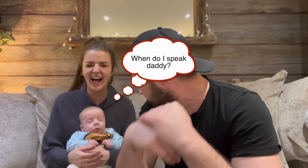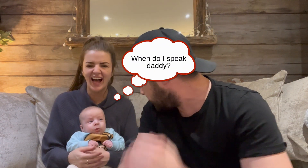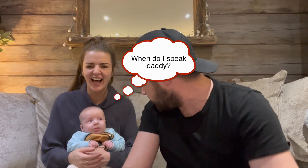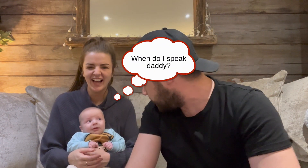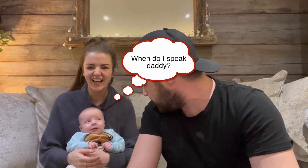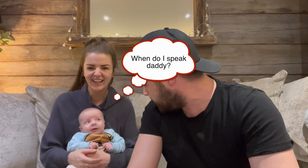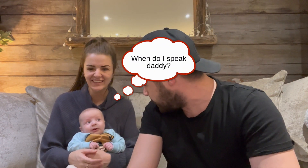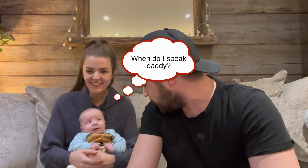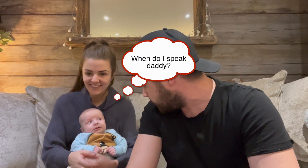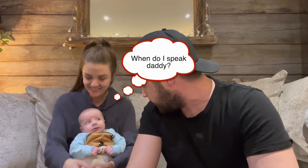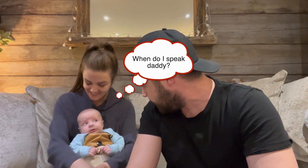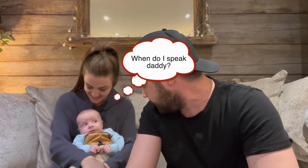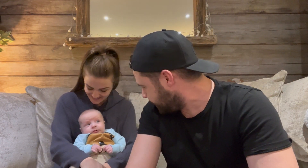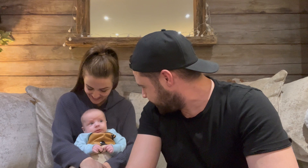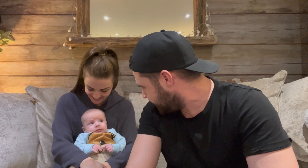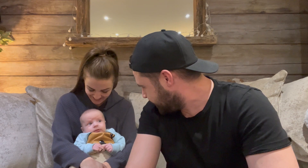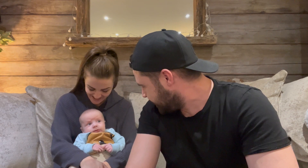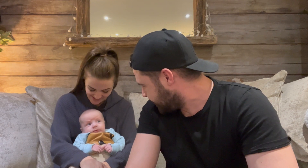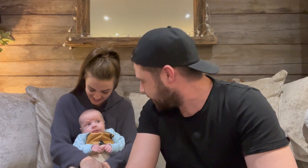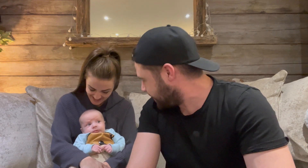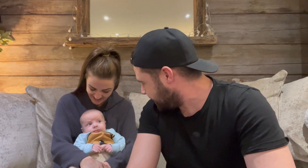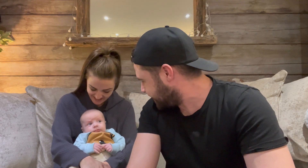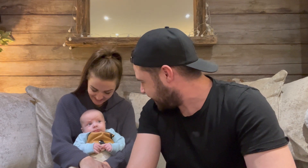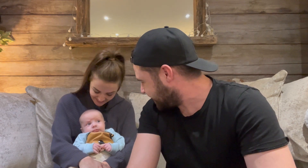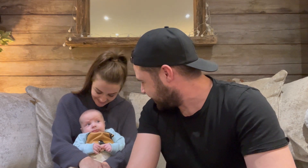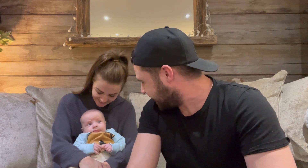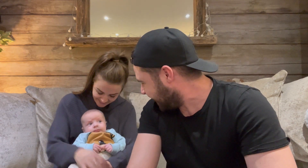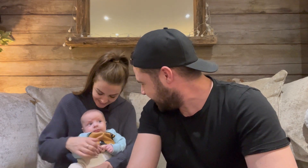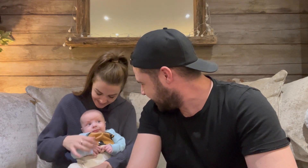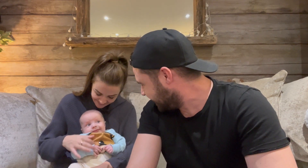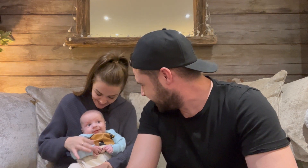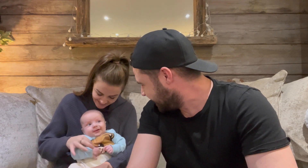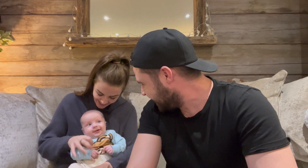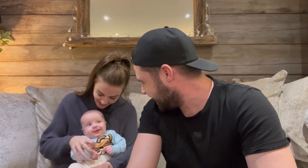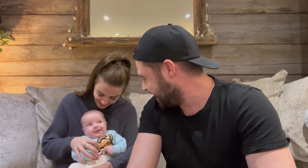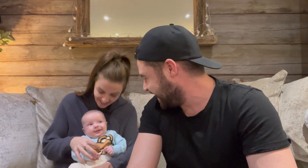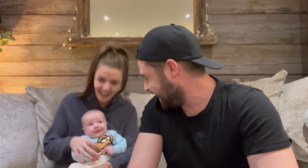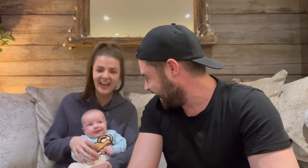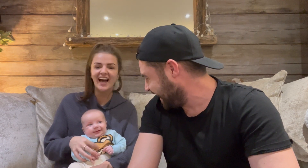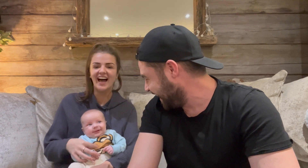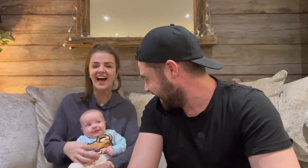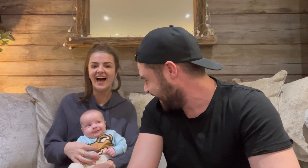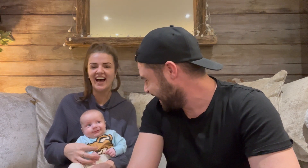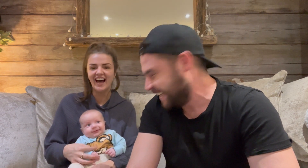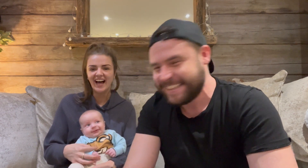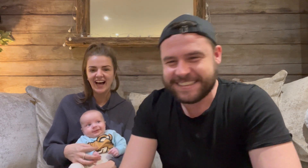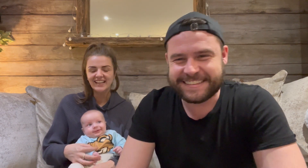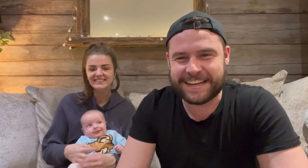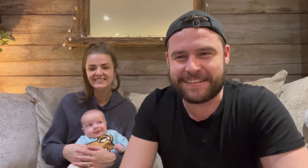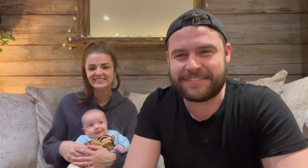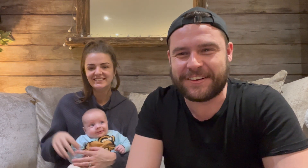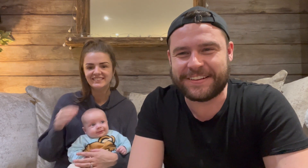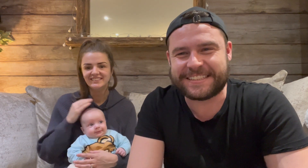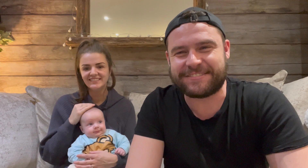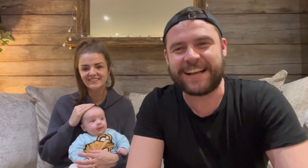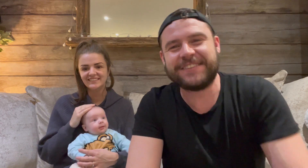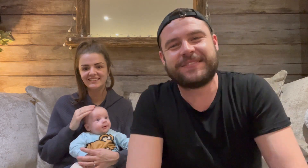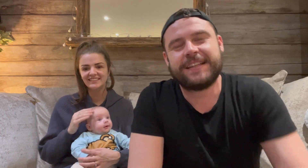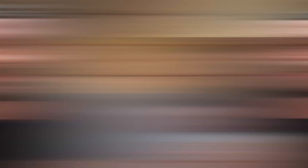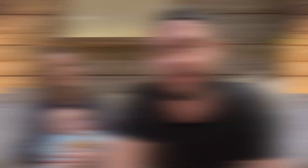Sorry, did you want to say something? What are you talking about? Did you want to say something? What did you want to say? Starring role, little smile. So yeah,